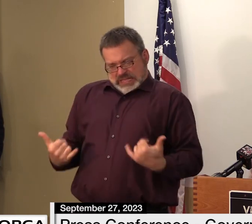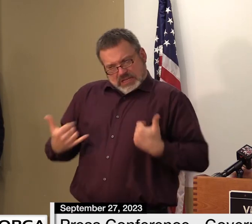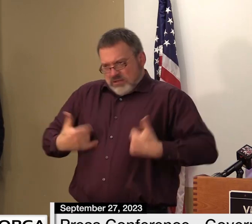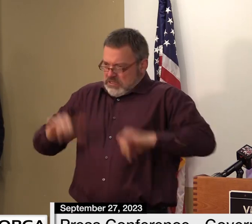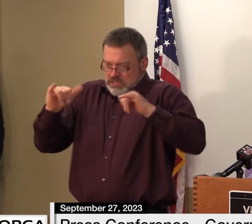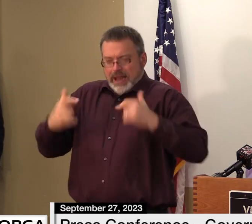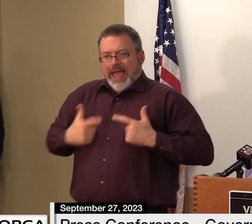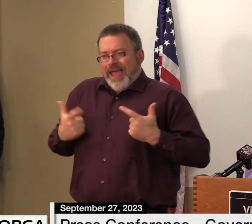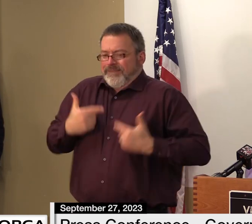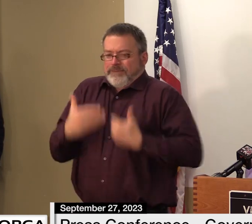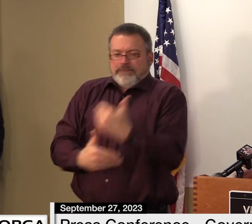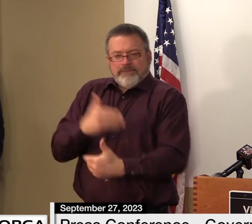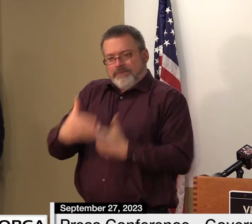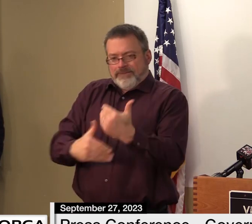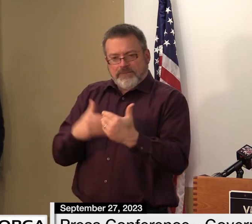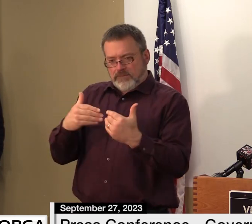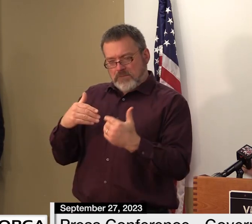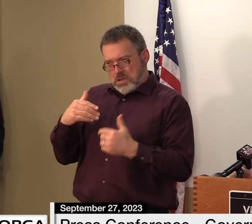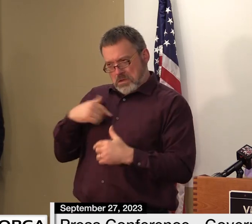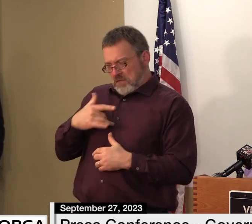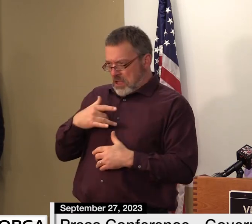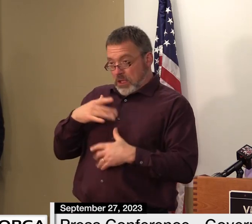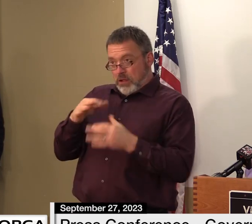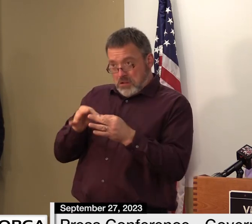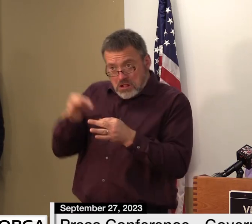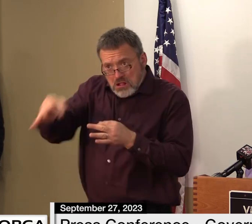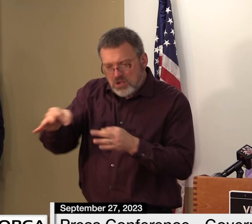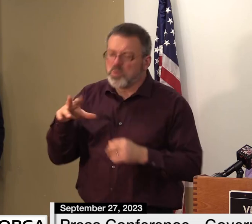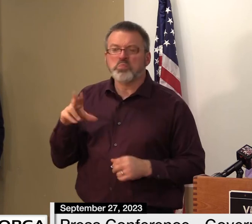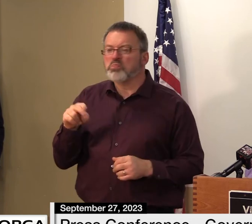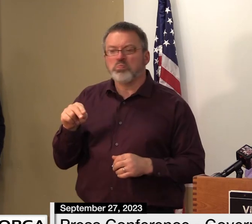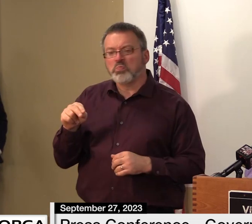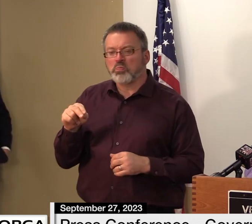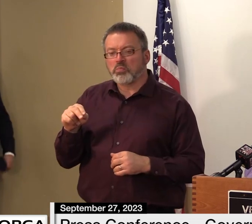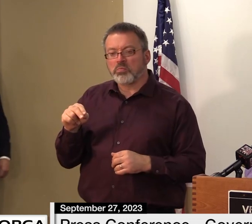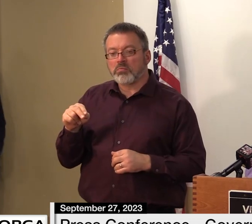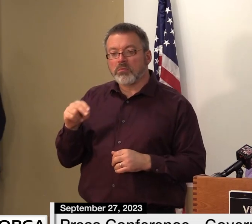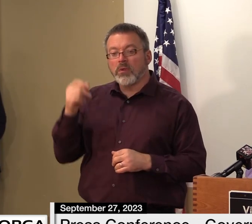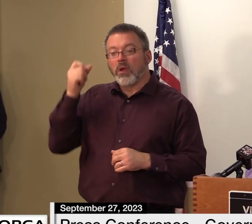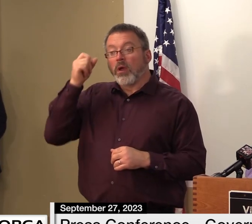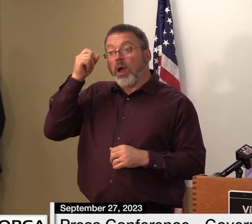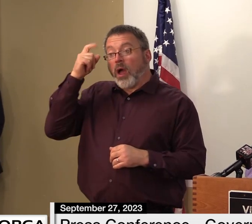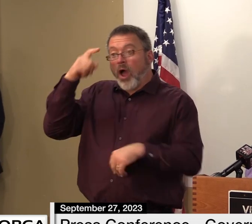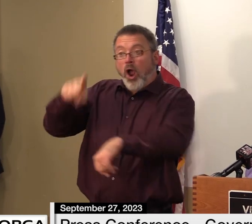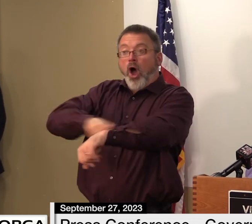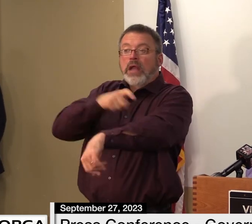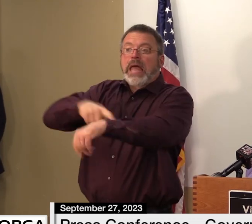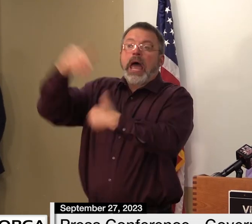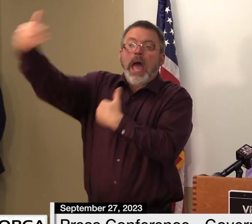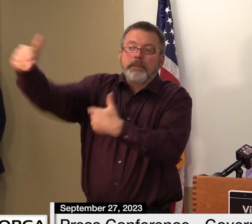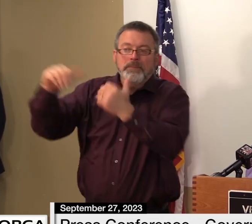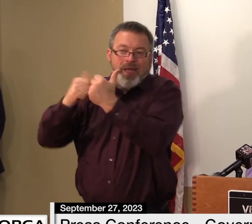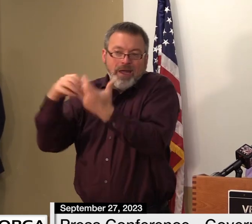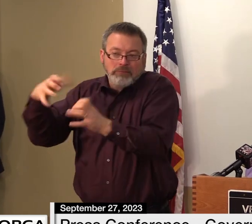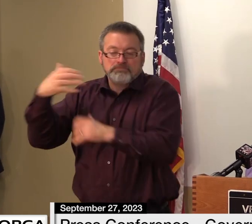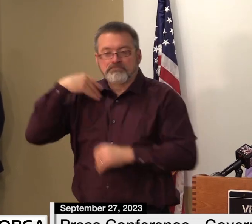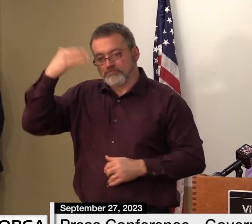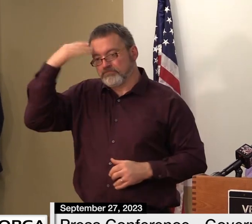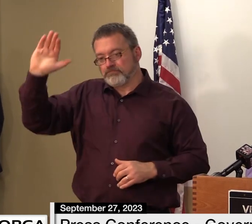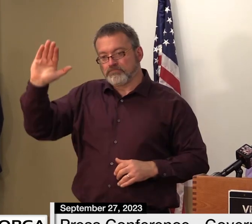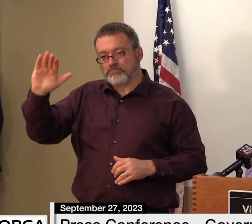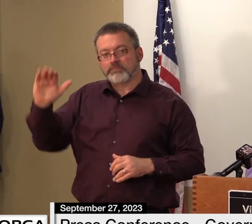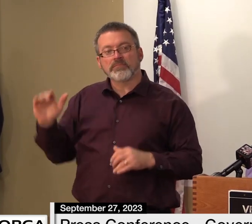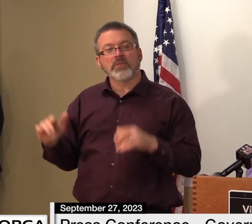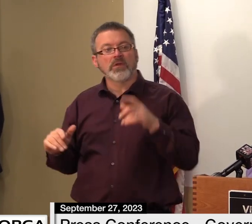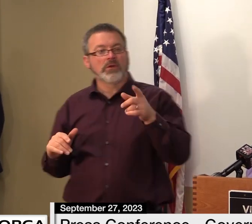delay in our long-term recovery efforts. And so when would that money in theory come? As